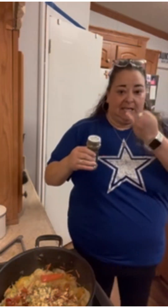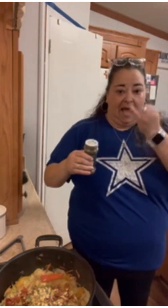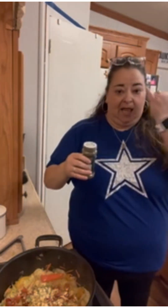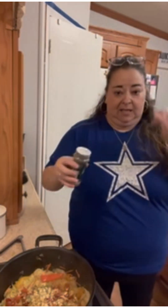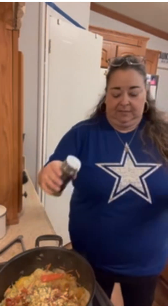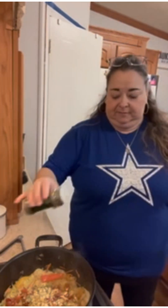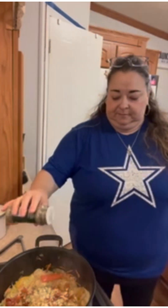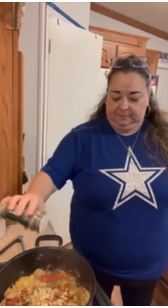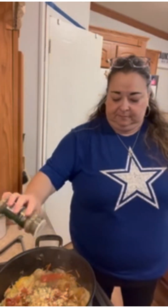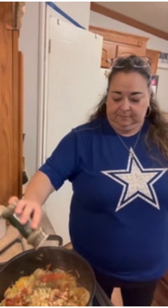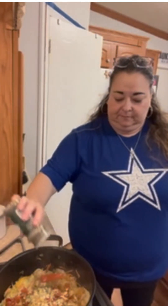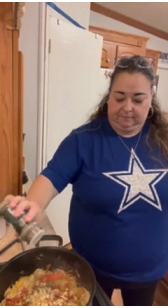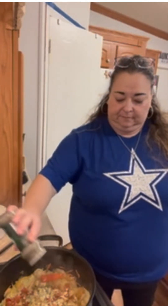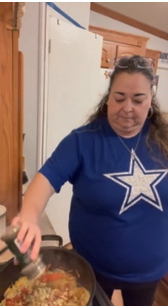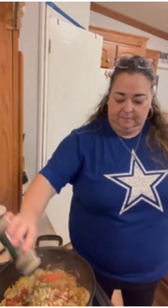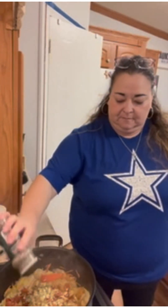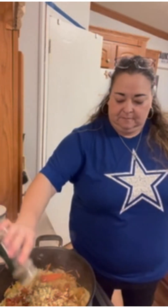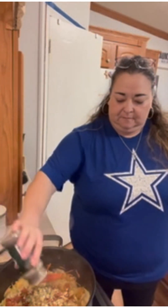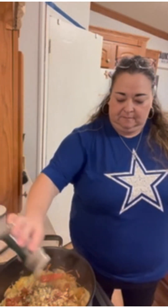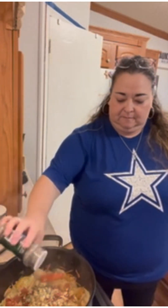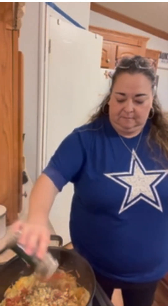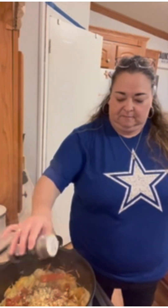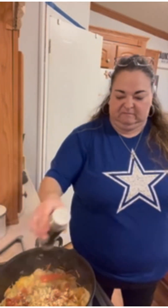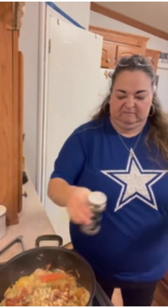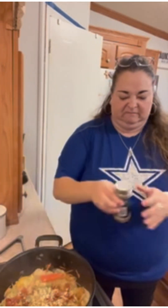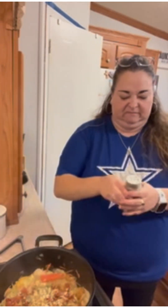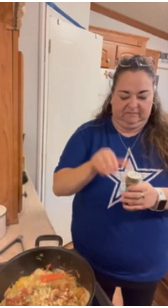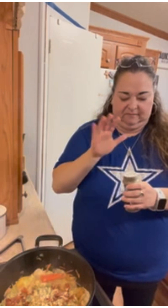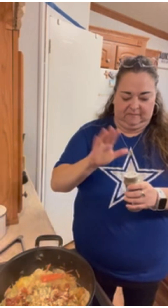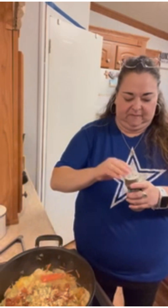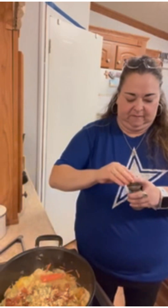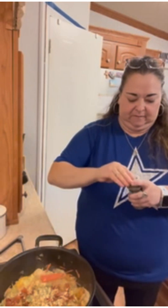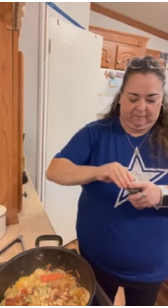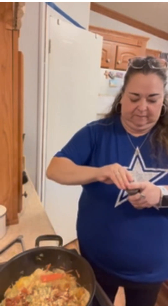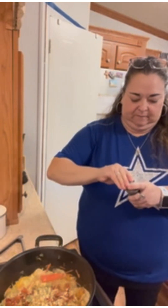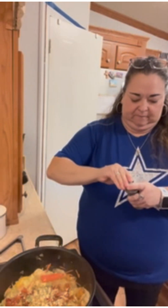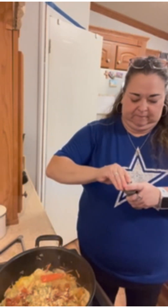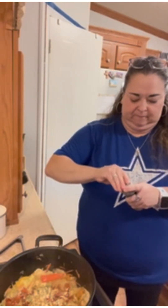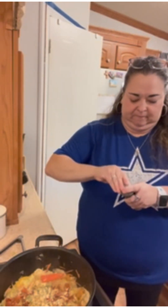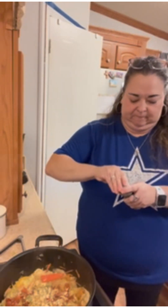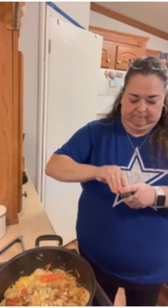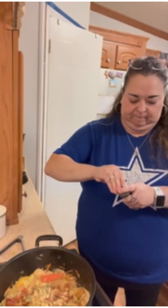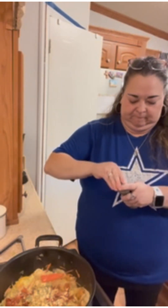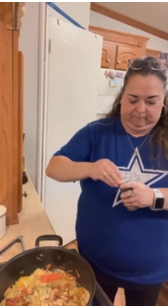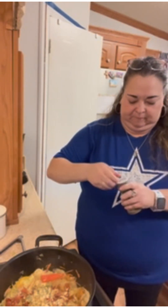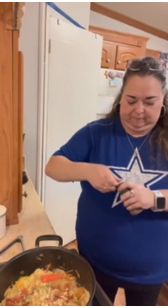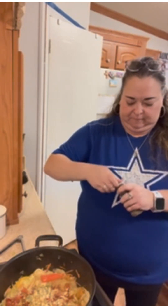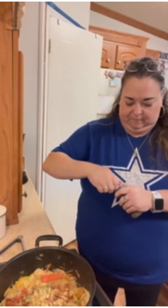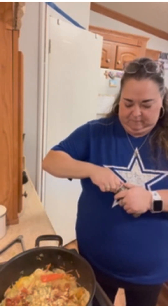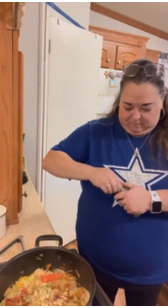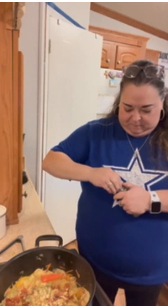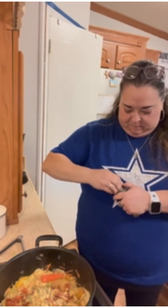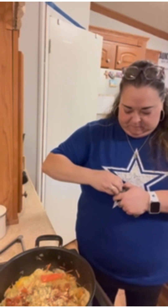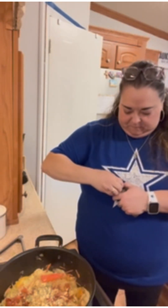Italian. Let me open this up.